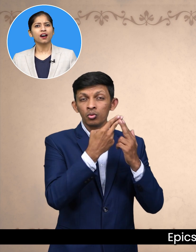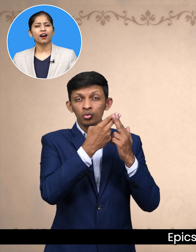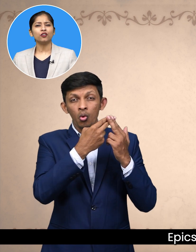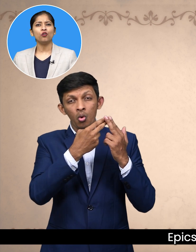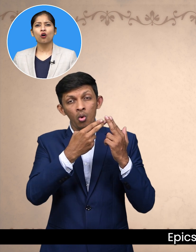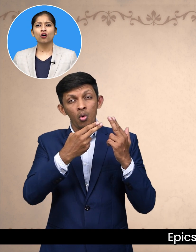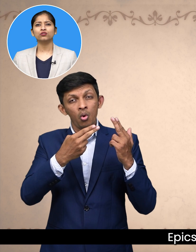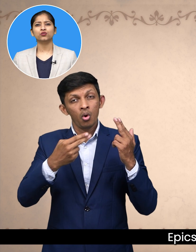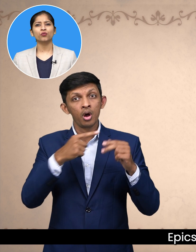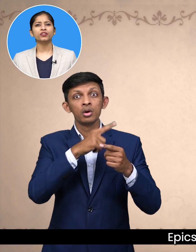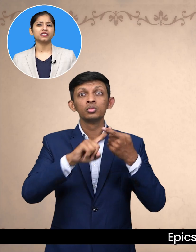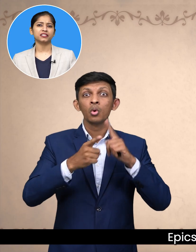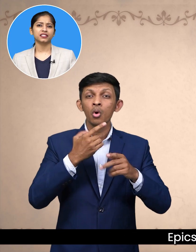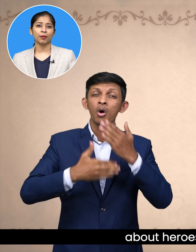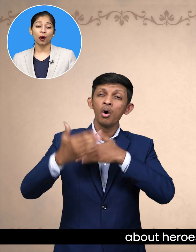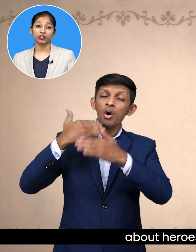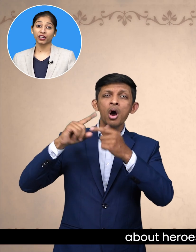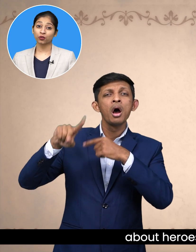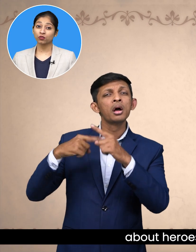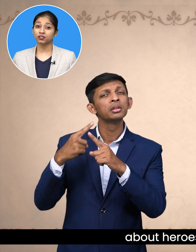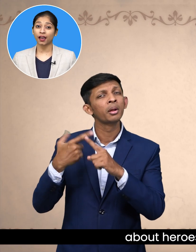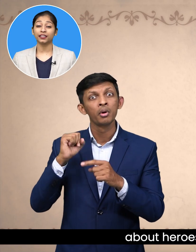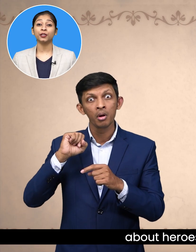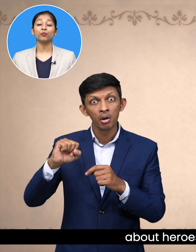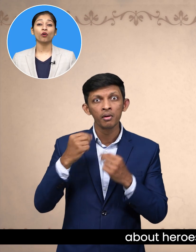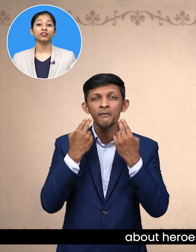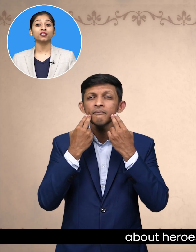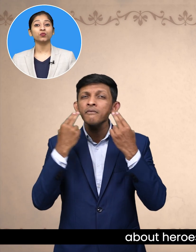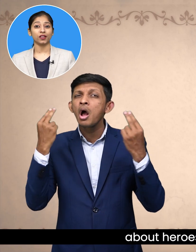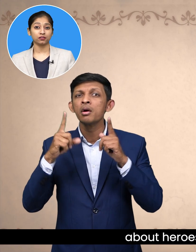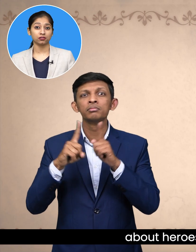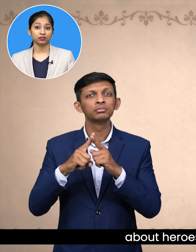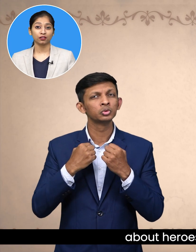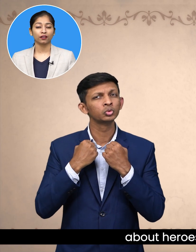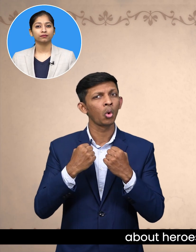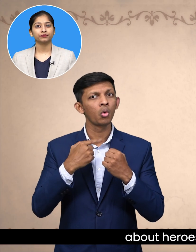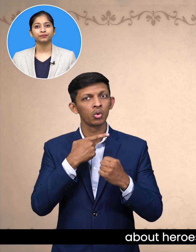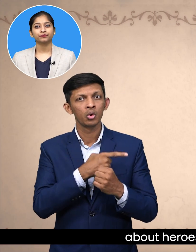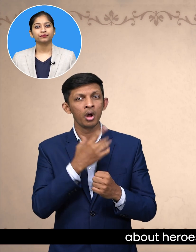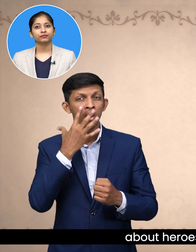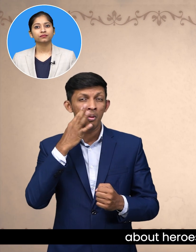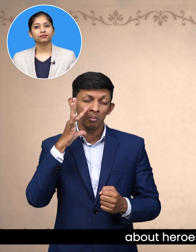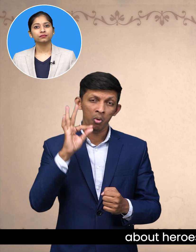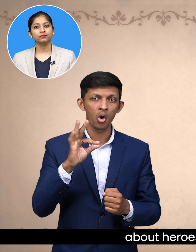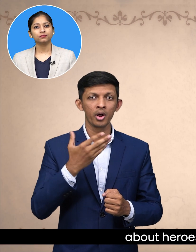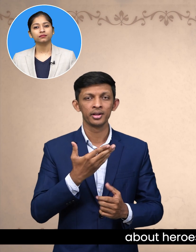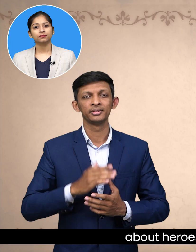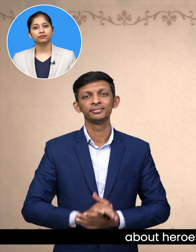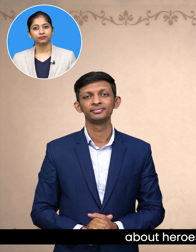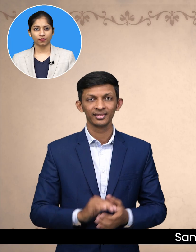Epics are long stories about heroes and important events.